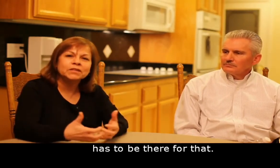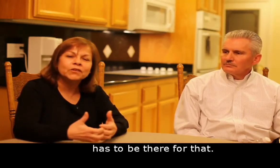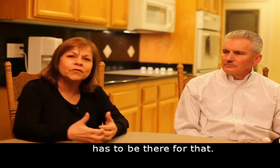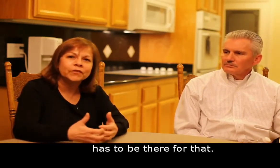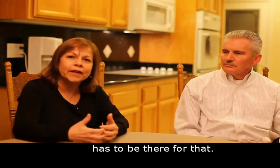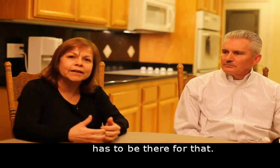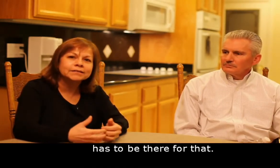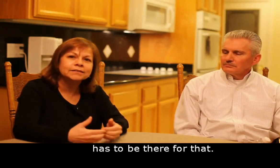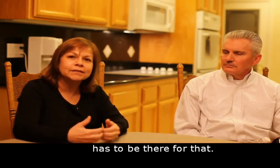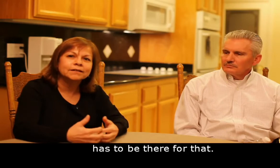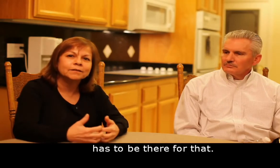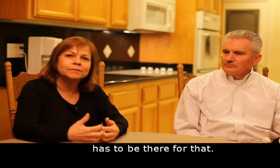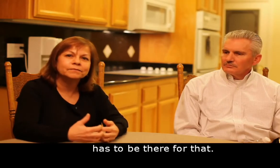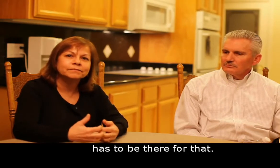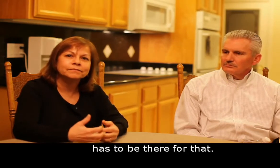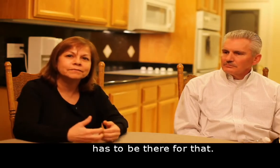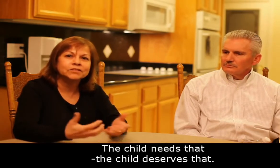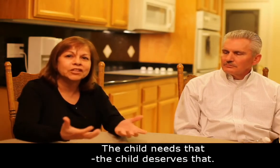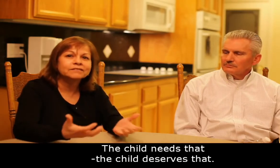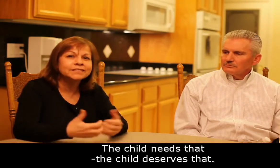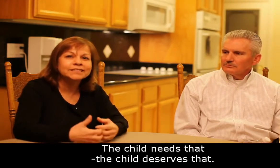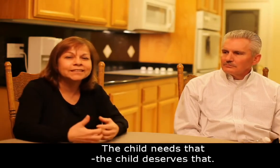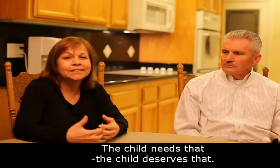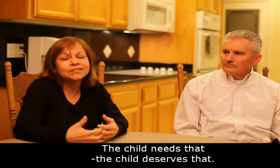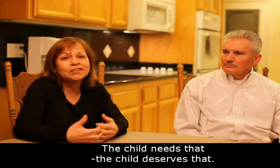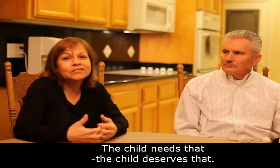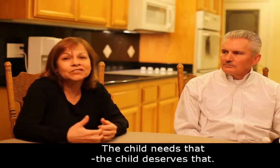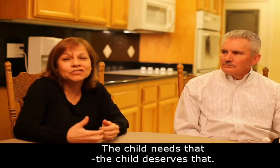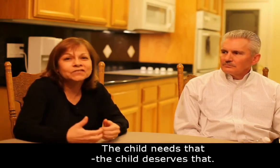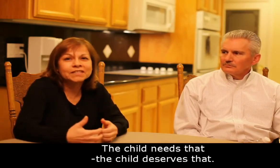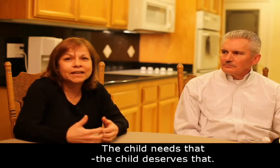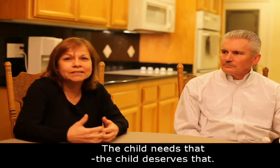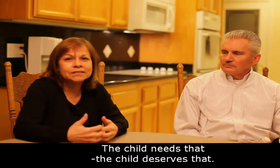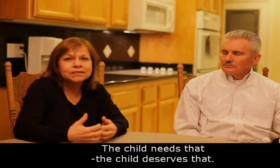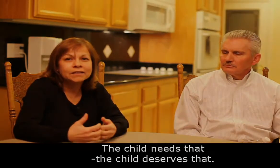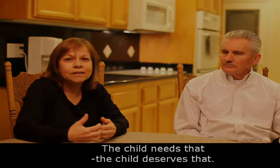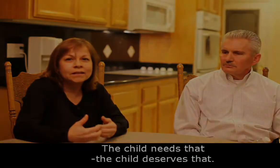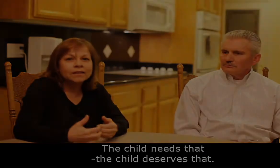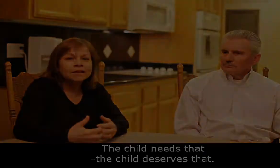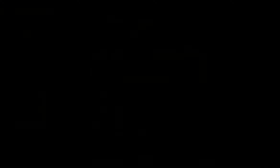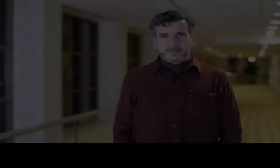for that. The child needs that. The child deserves that.